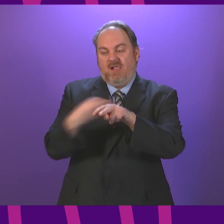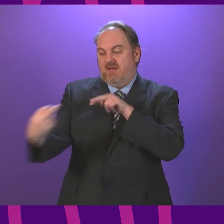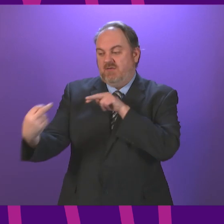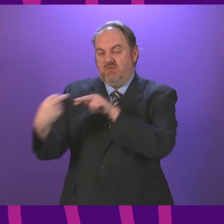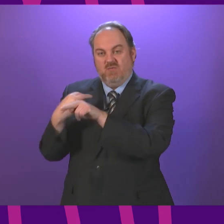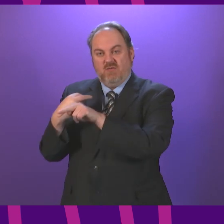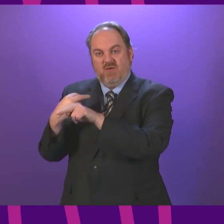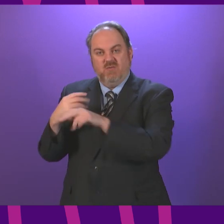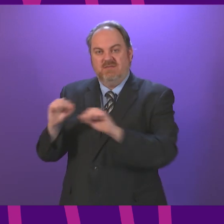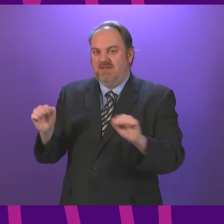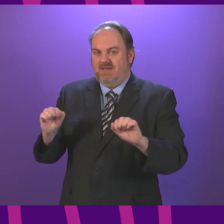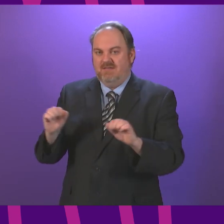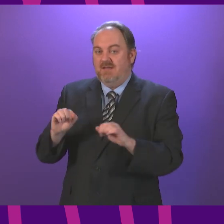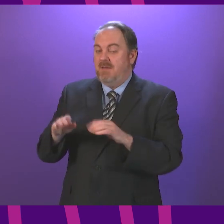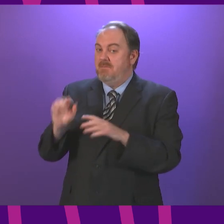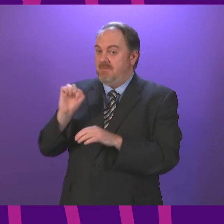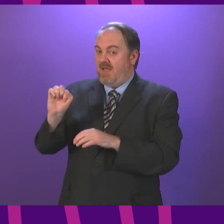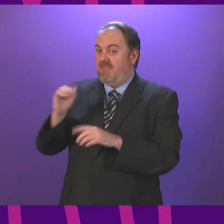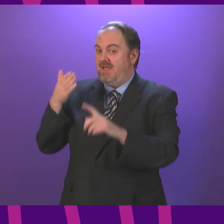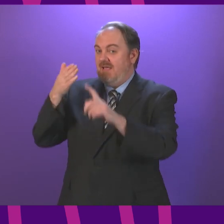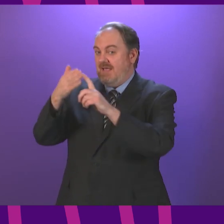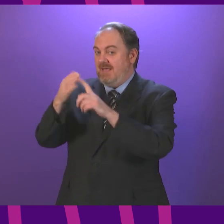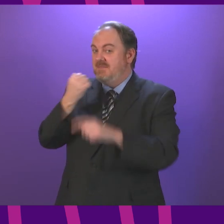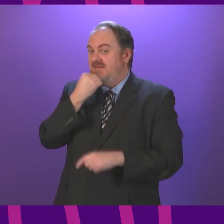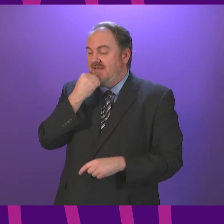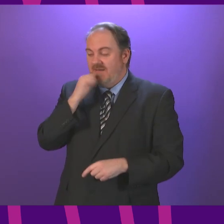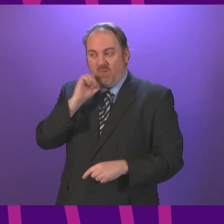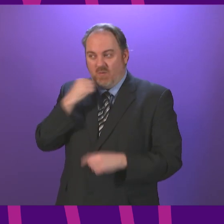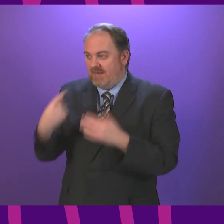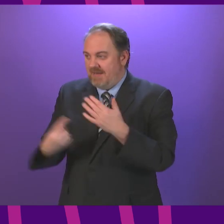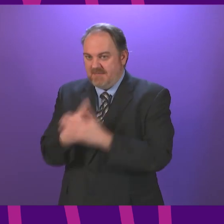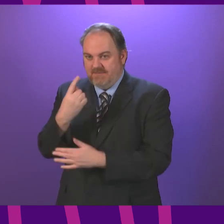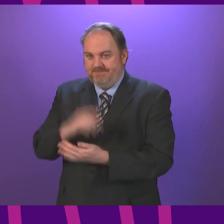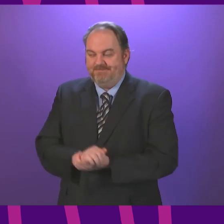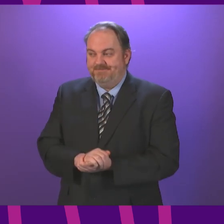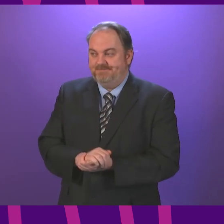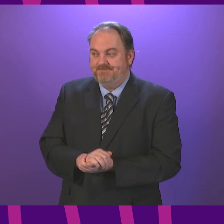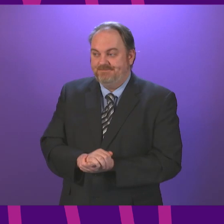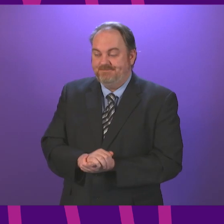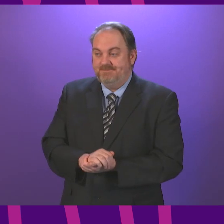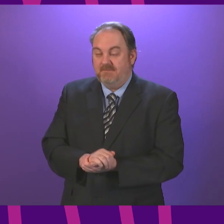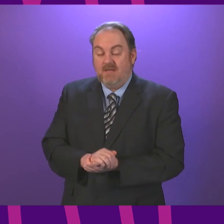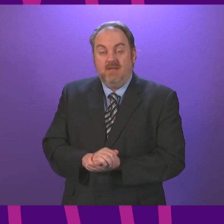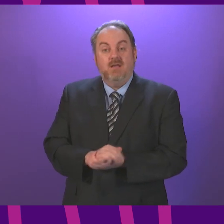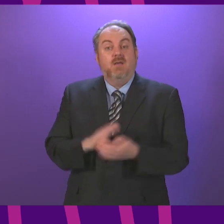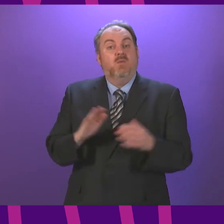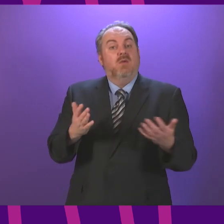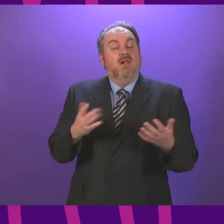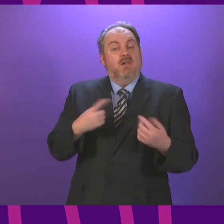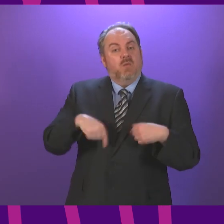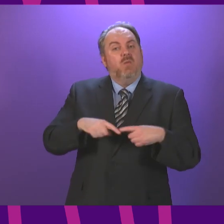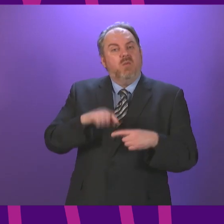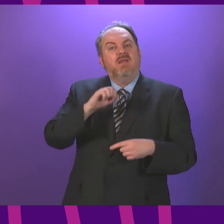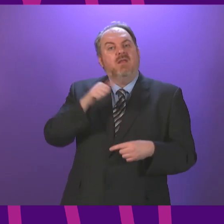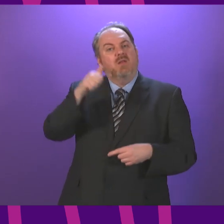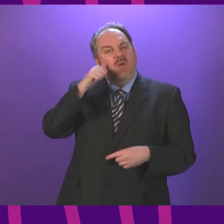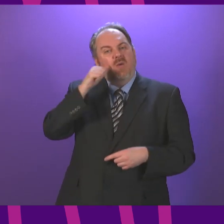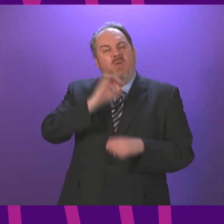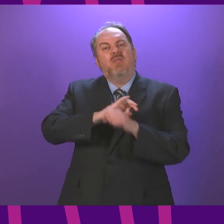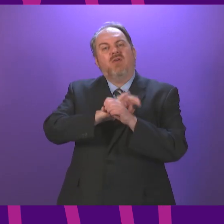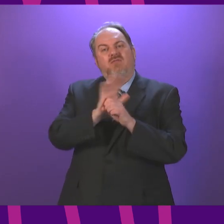completed by the 2025 target date? The Prime Minister. We will do everything we can, taking full account of the COVID